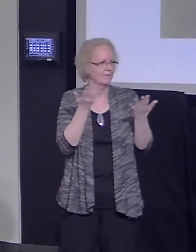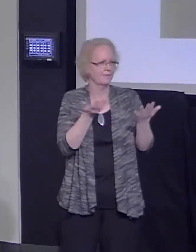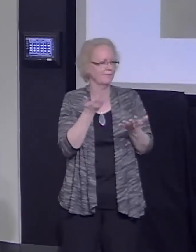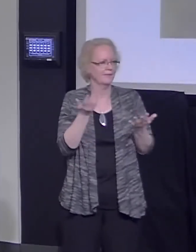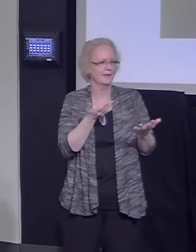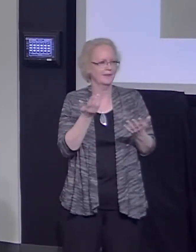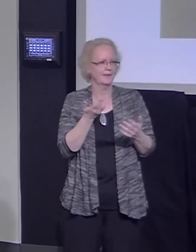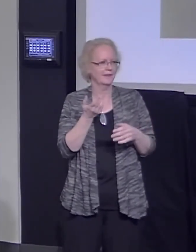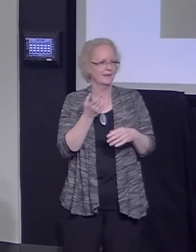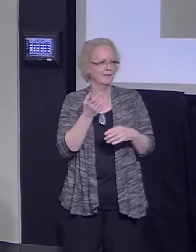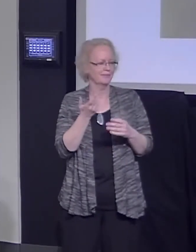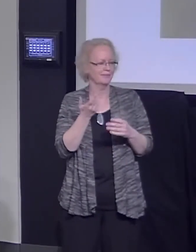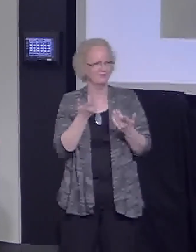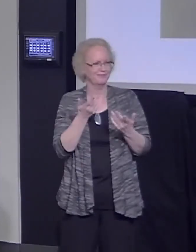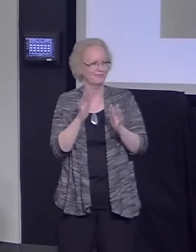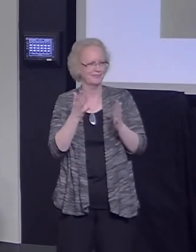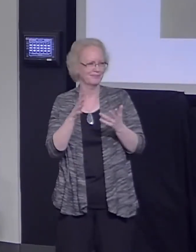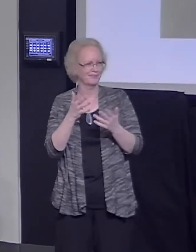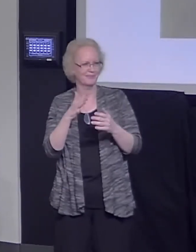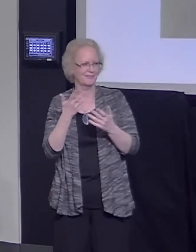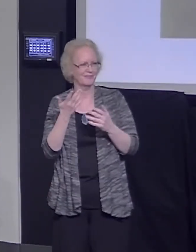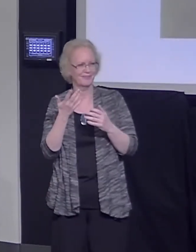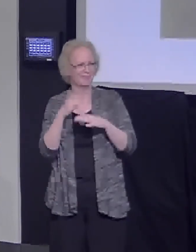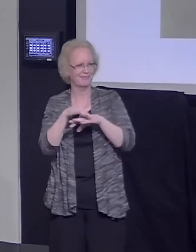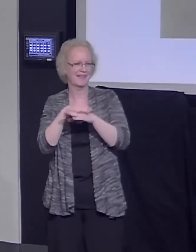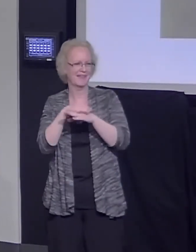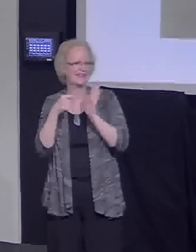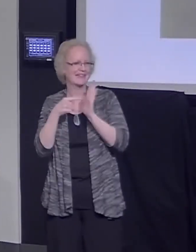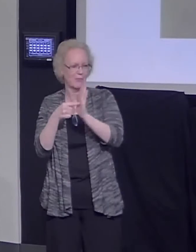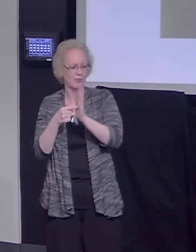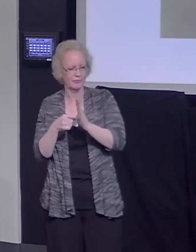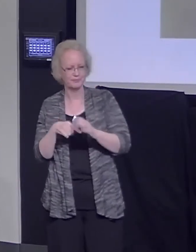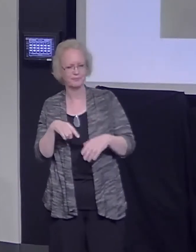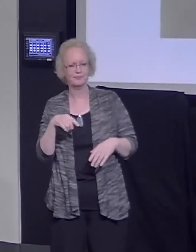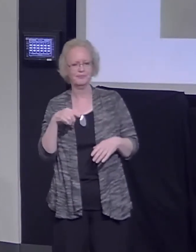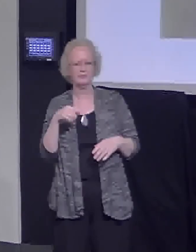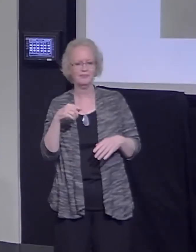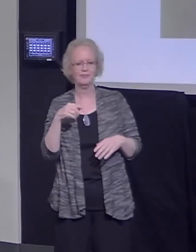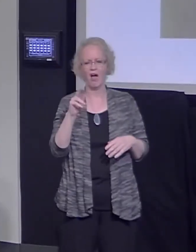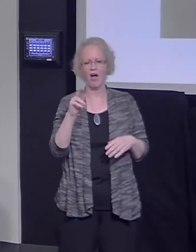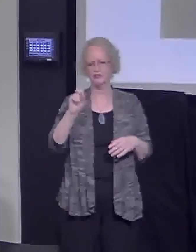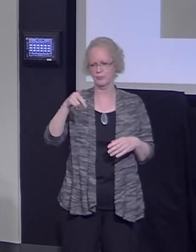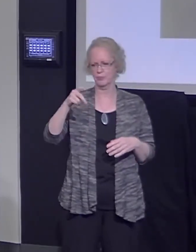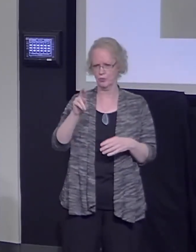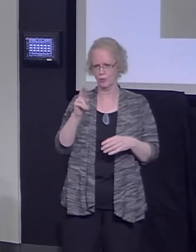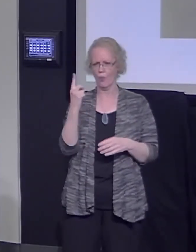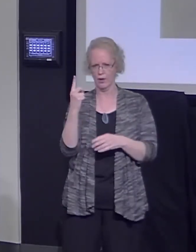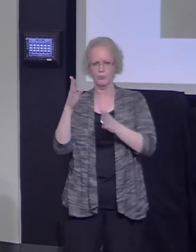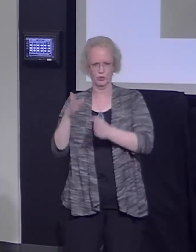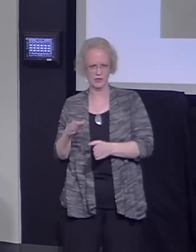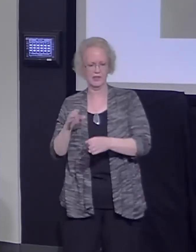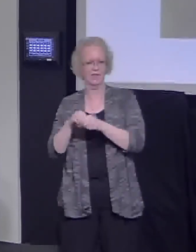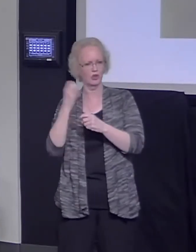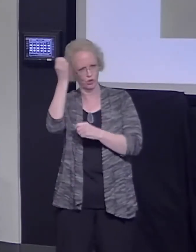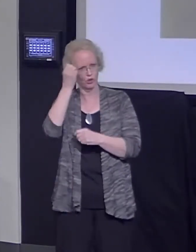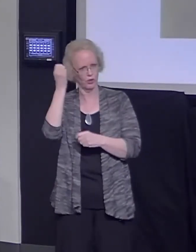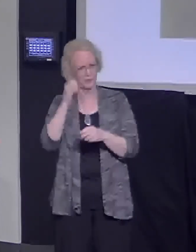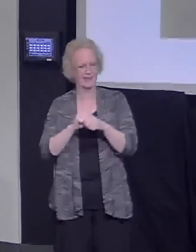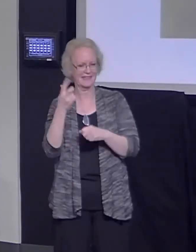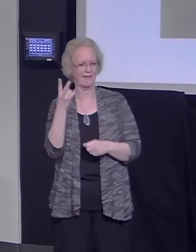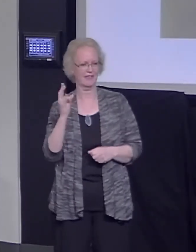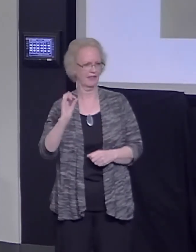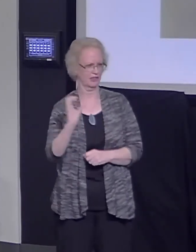poorly documented examples. Caspar Hauser was one in Europe in the 17th or 18th century, which